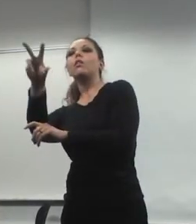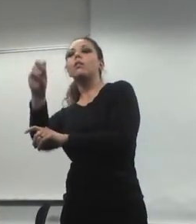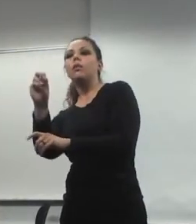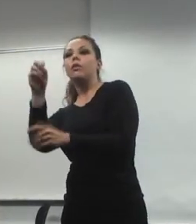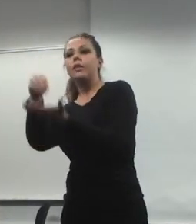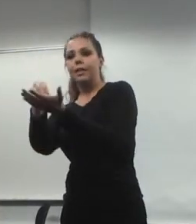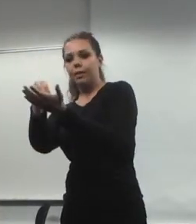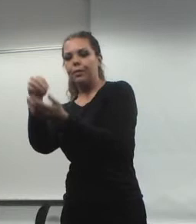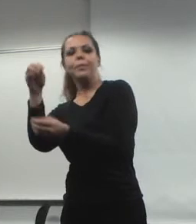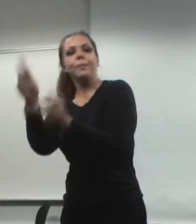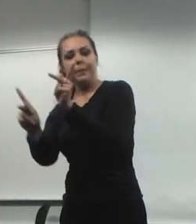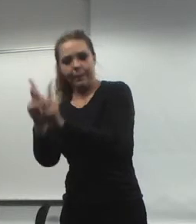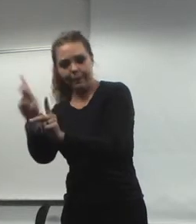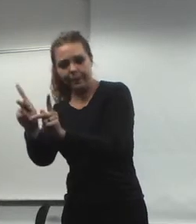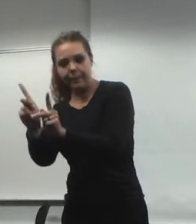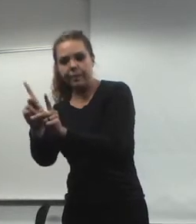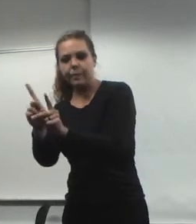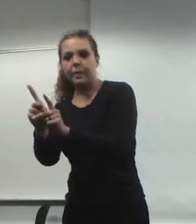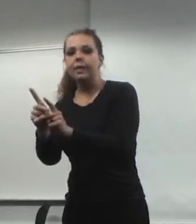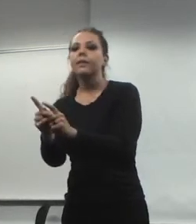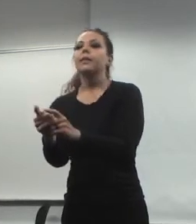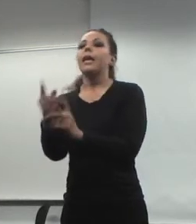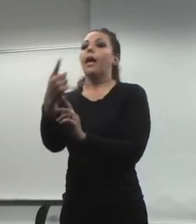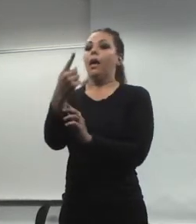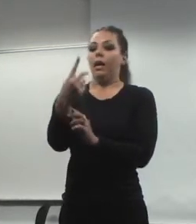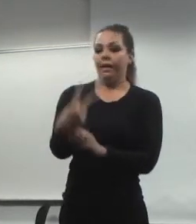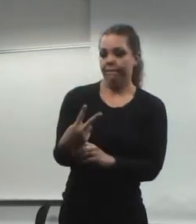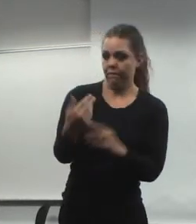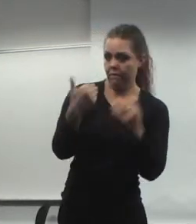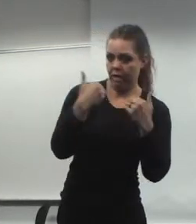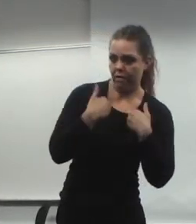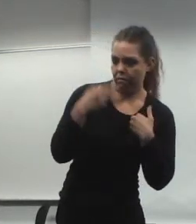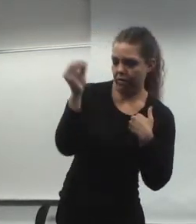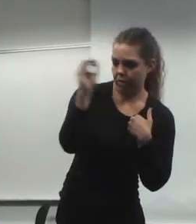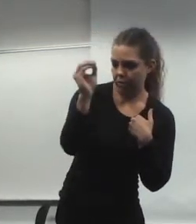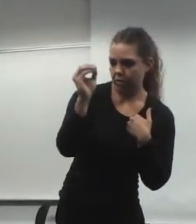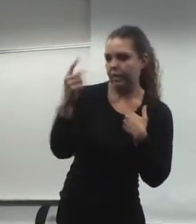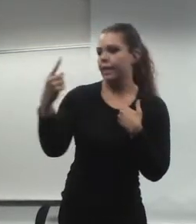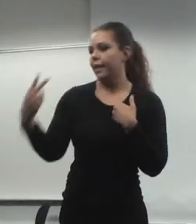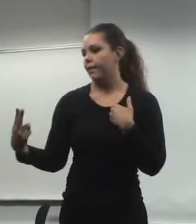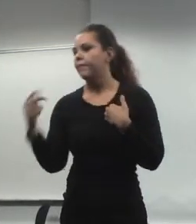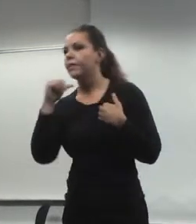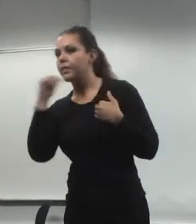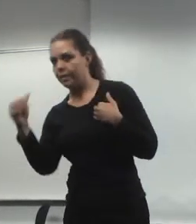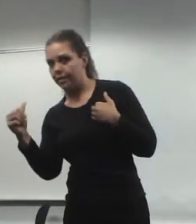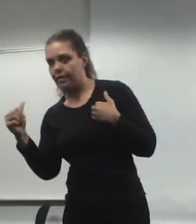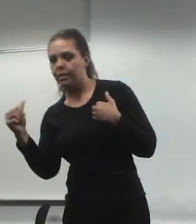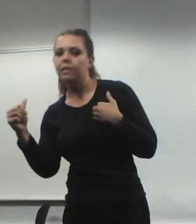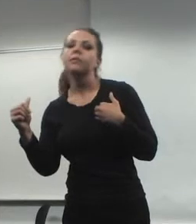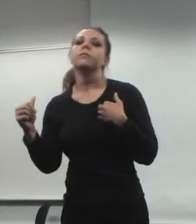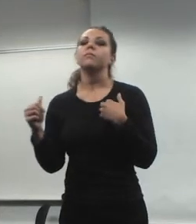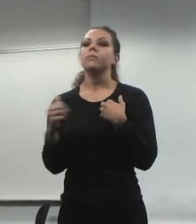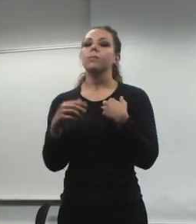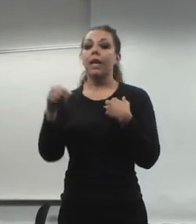people got the oxytocin, and the other half got a placebo. And those who did take it reported higher levels of